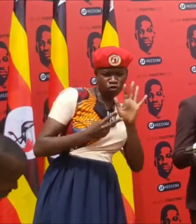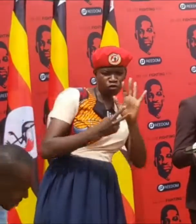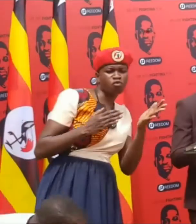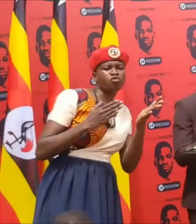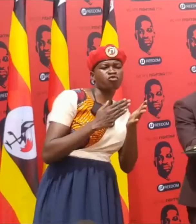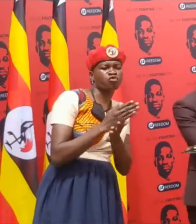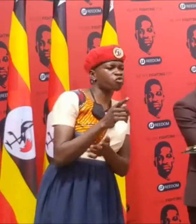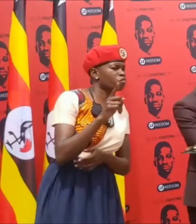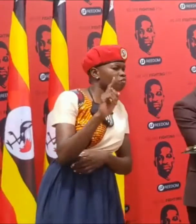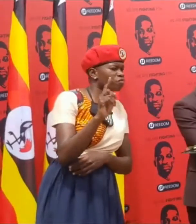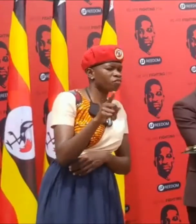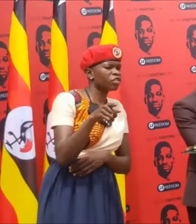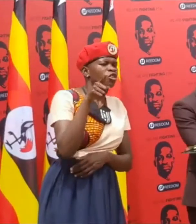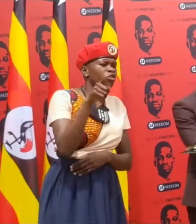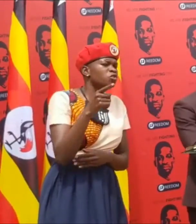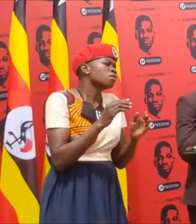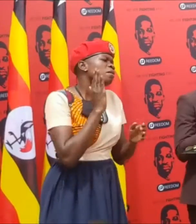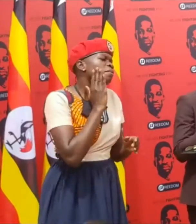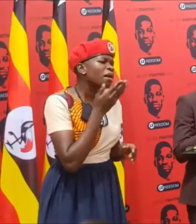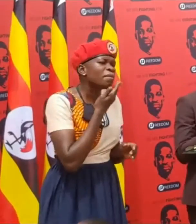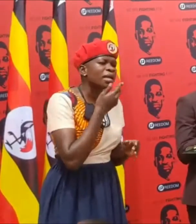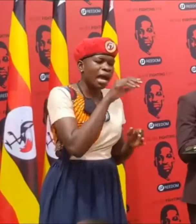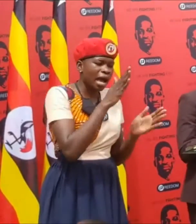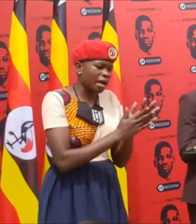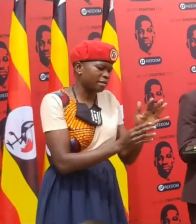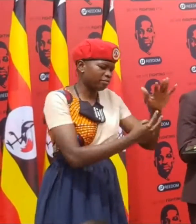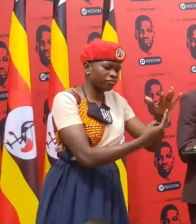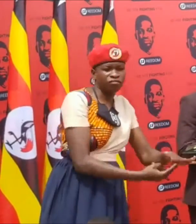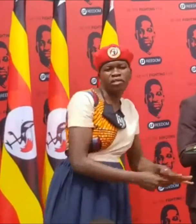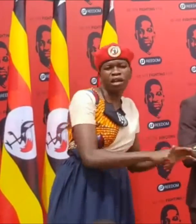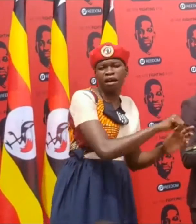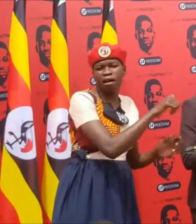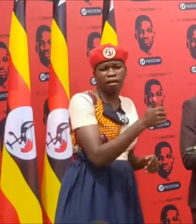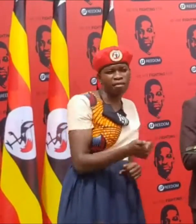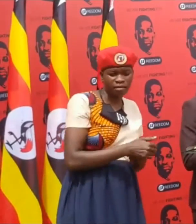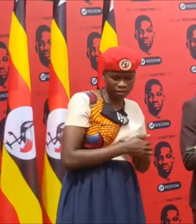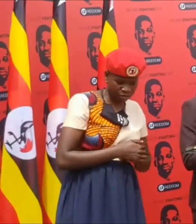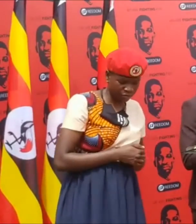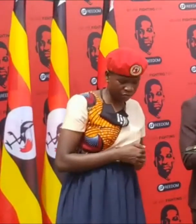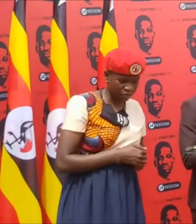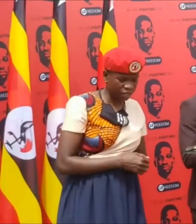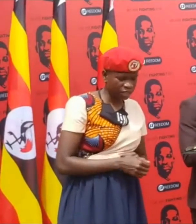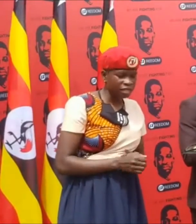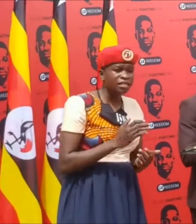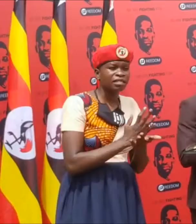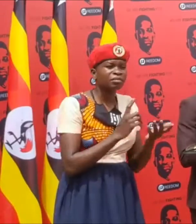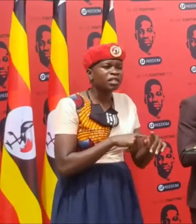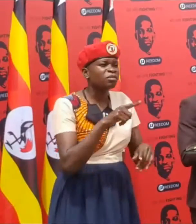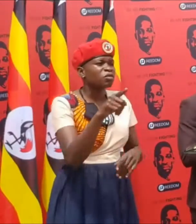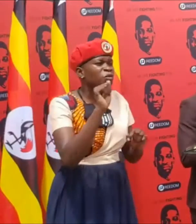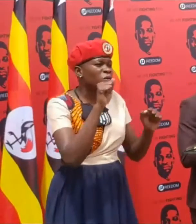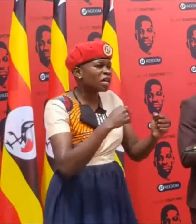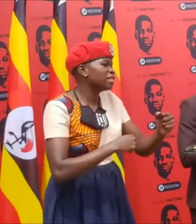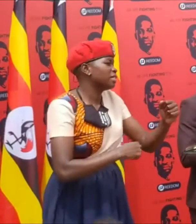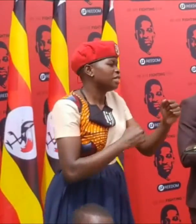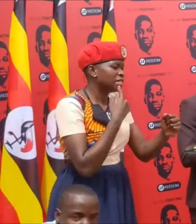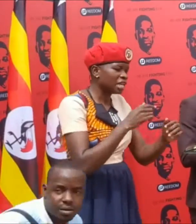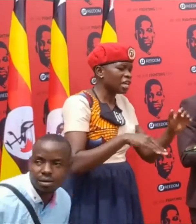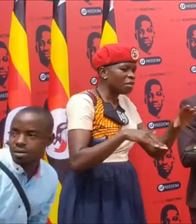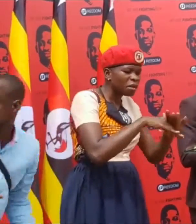bava ku bamenyi b'emisango, naye ate ne balumba ne batulugunya abawagizi ba NUP olw'okubanga bawagira NUP,